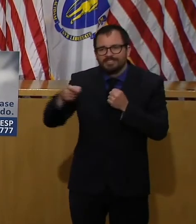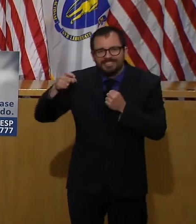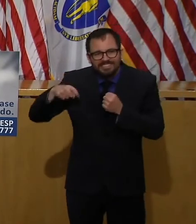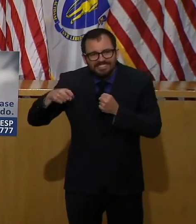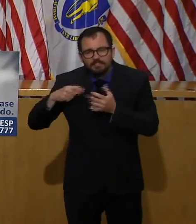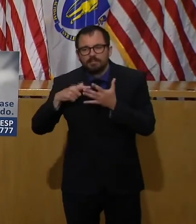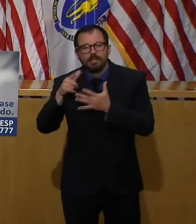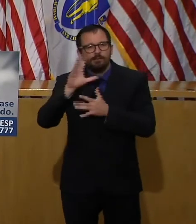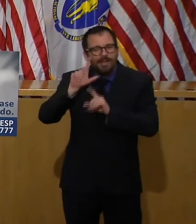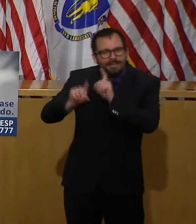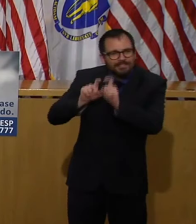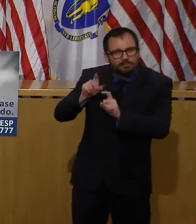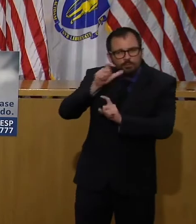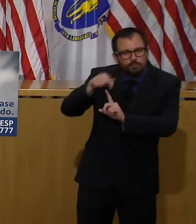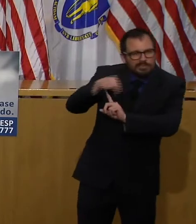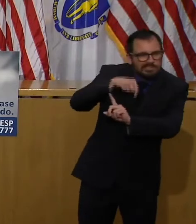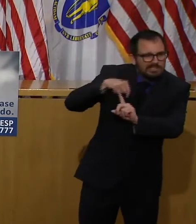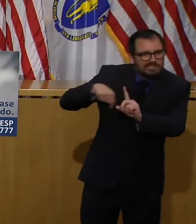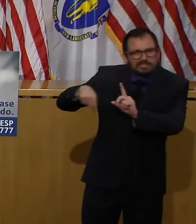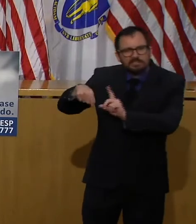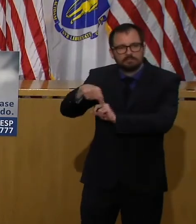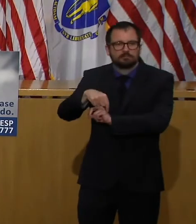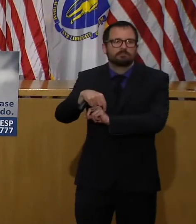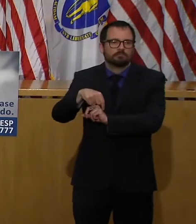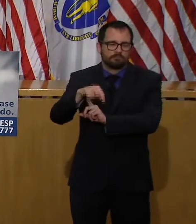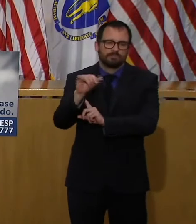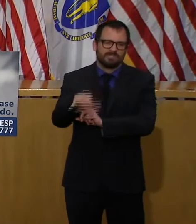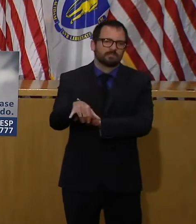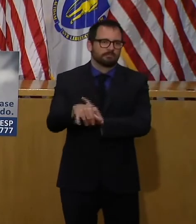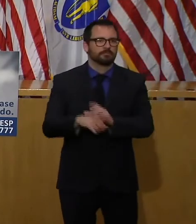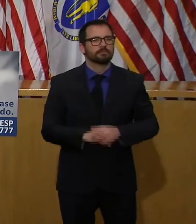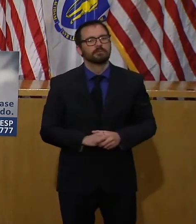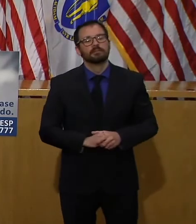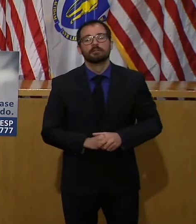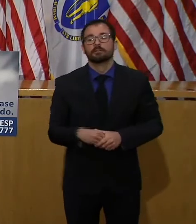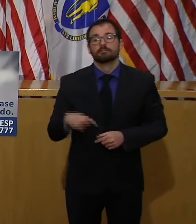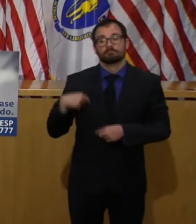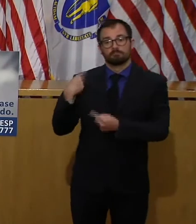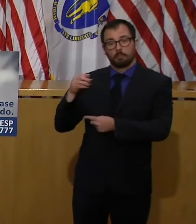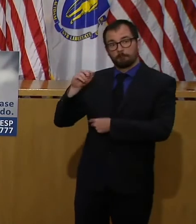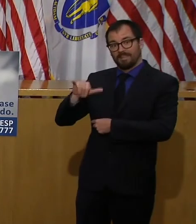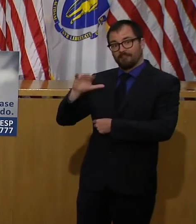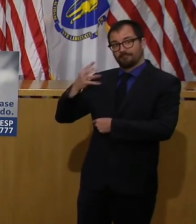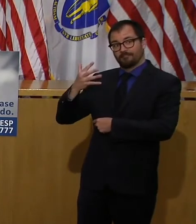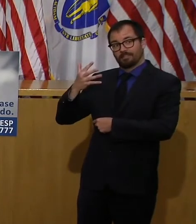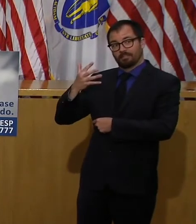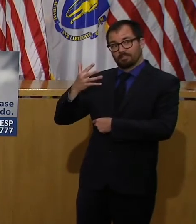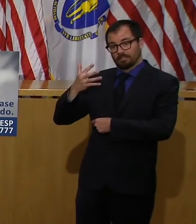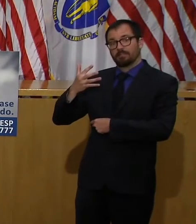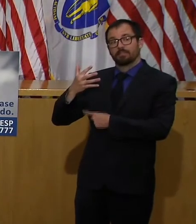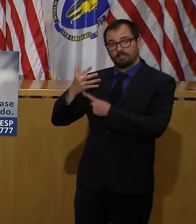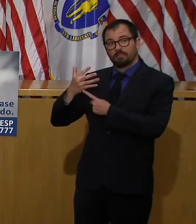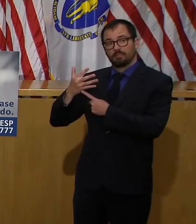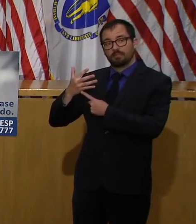As of May 5th, as the governor said, the Community Tracing Collaborative and our local boards of health have reached out to just